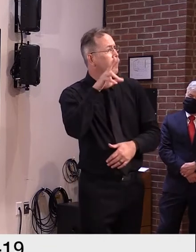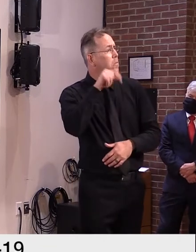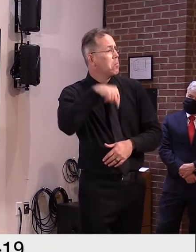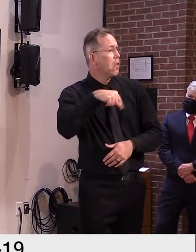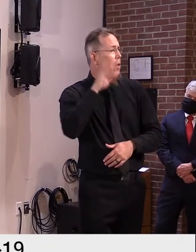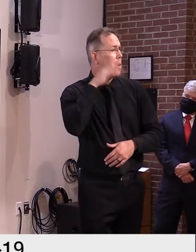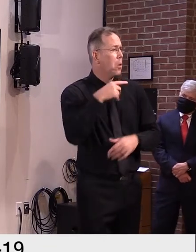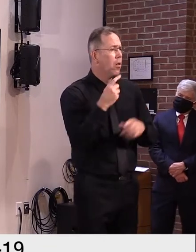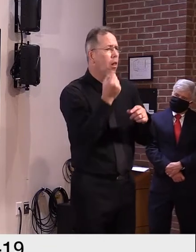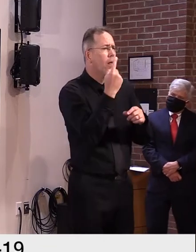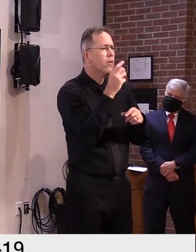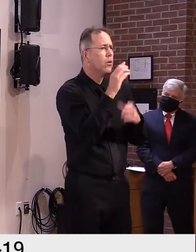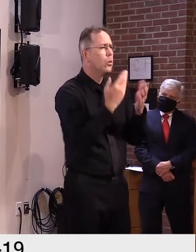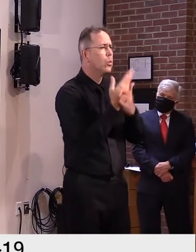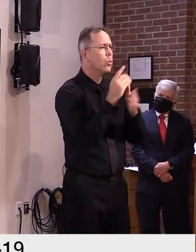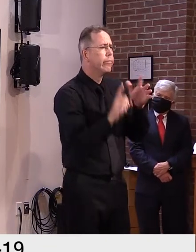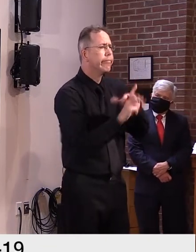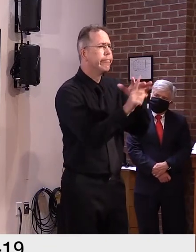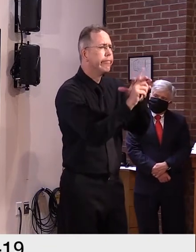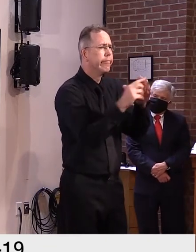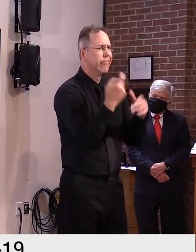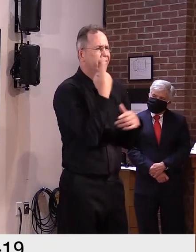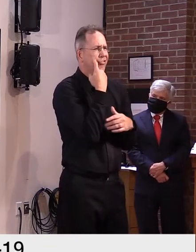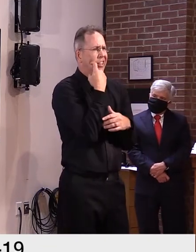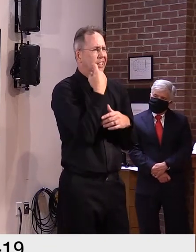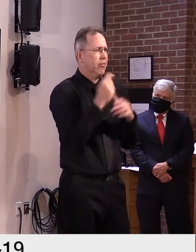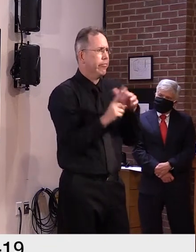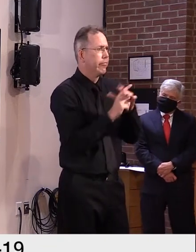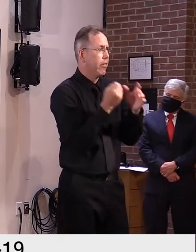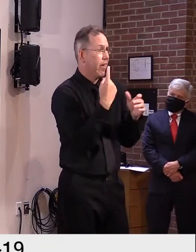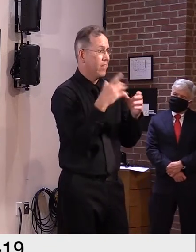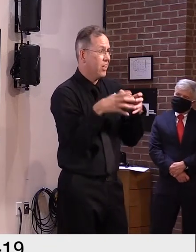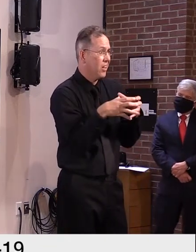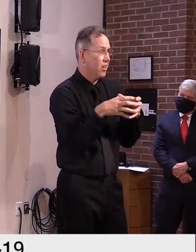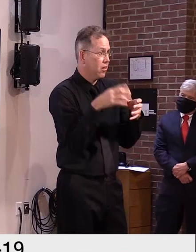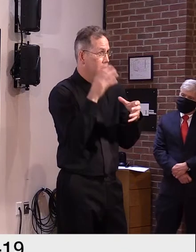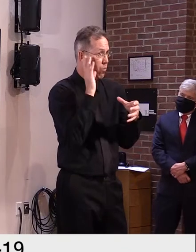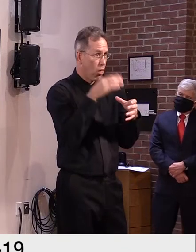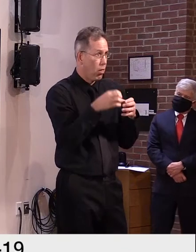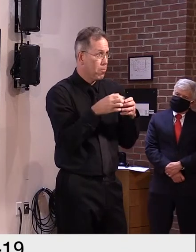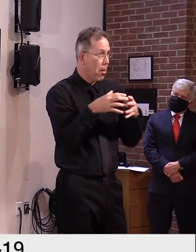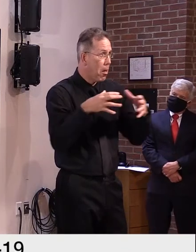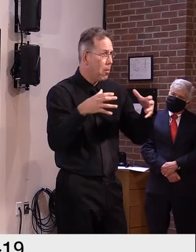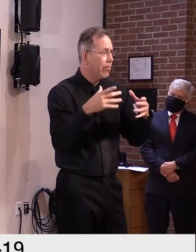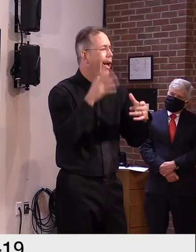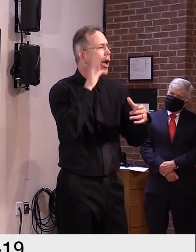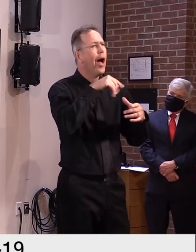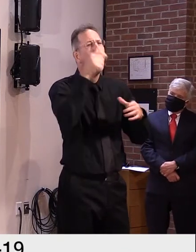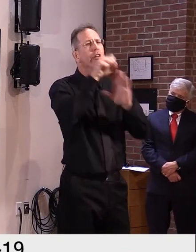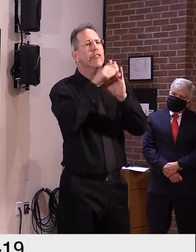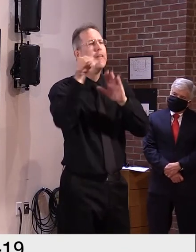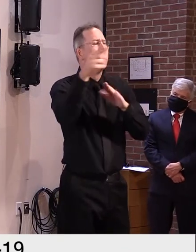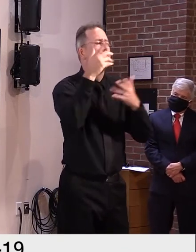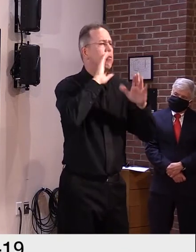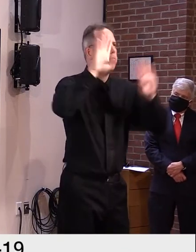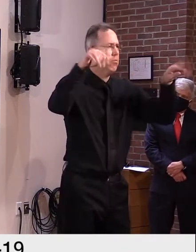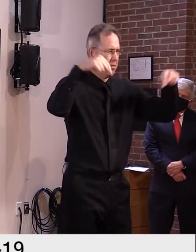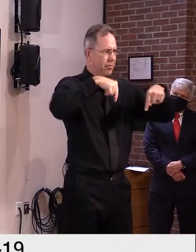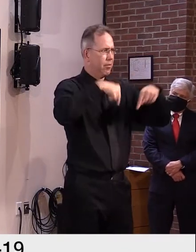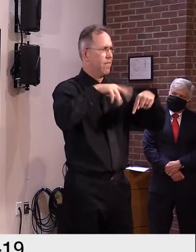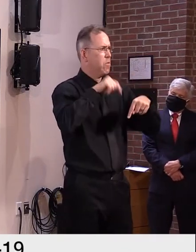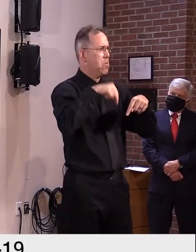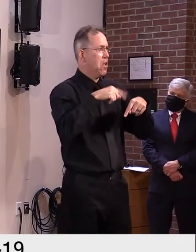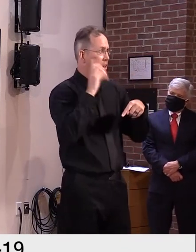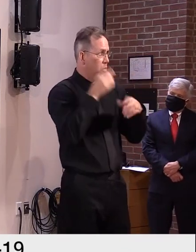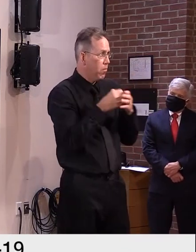Again, I think in some respects we've become accustomed to our low positivity rates. We have, you know, two or three or four a